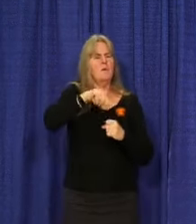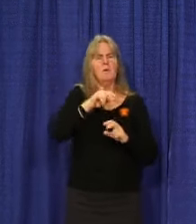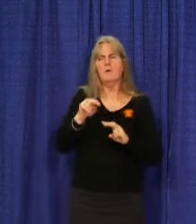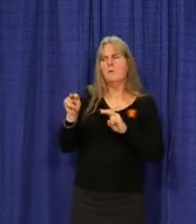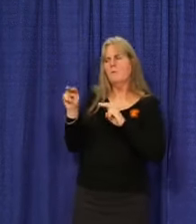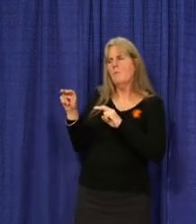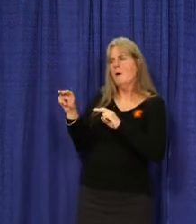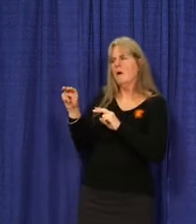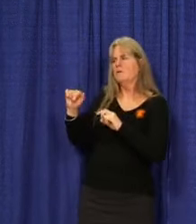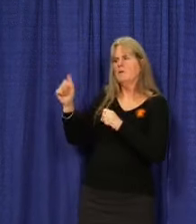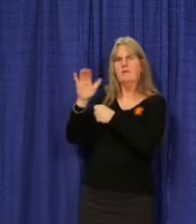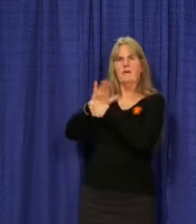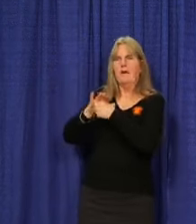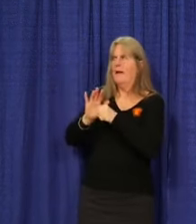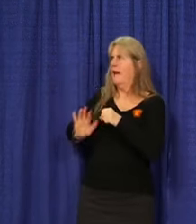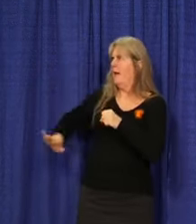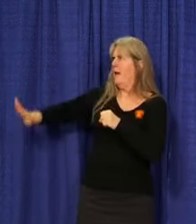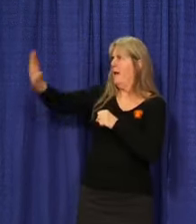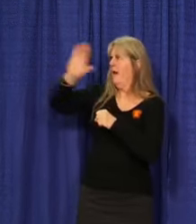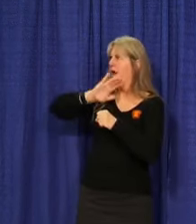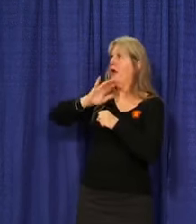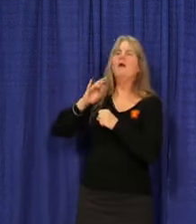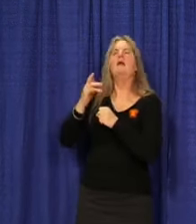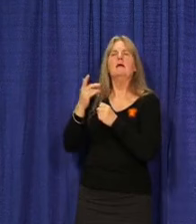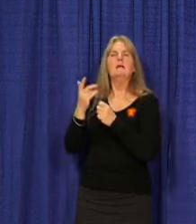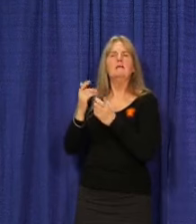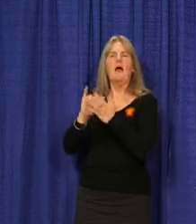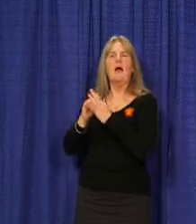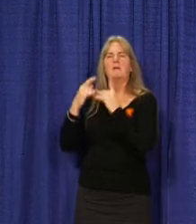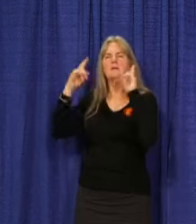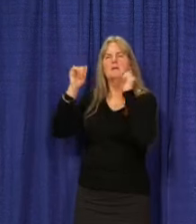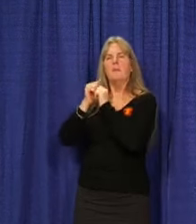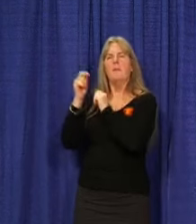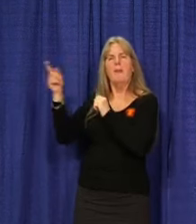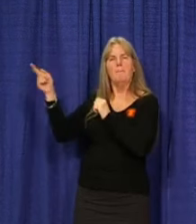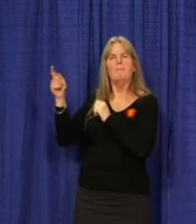jurisdictions to be able to inform our approach to it here.